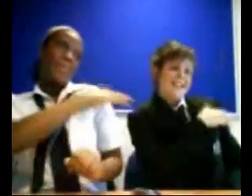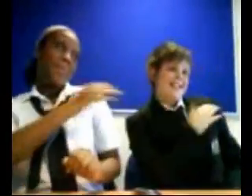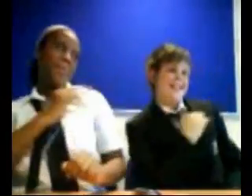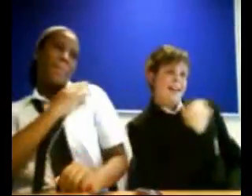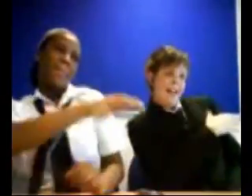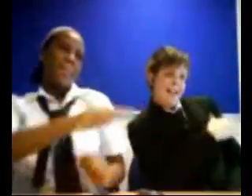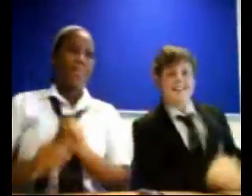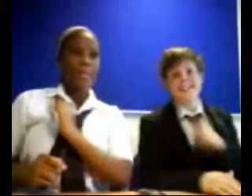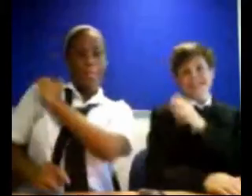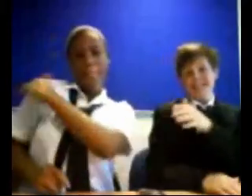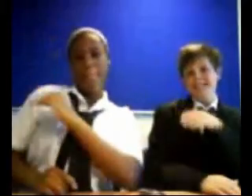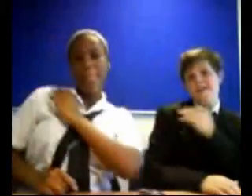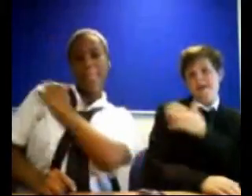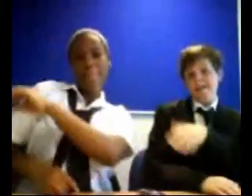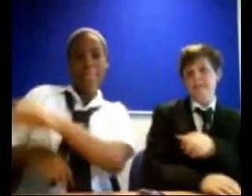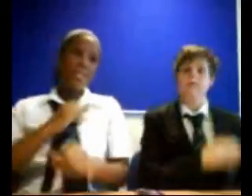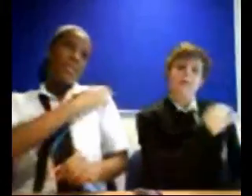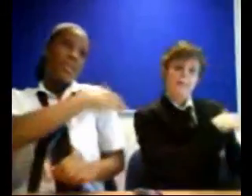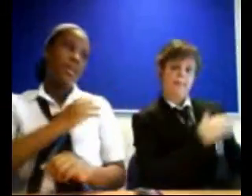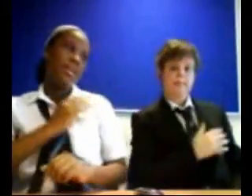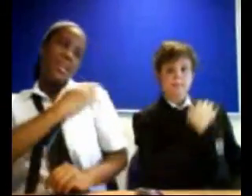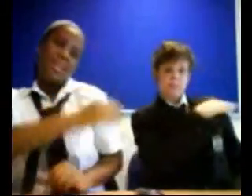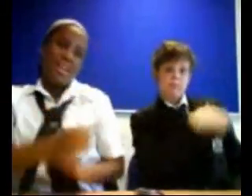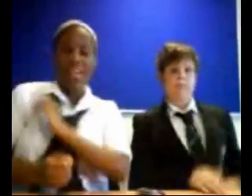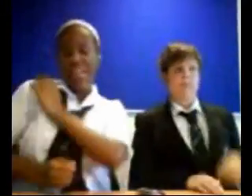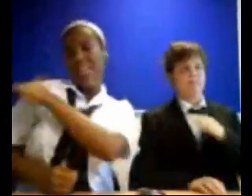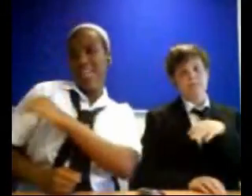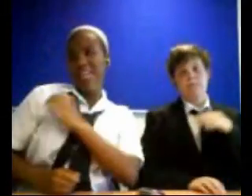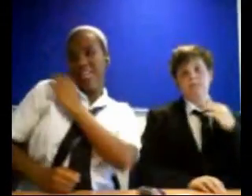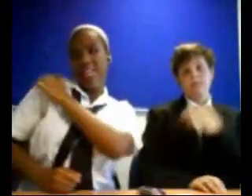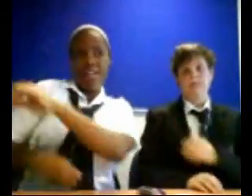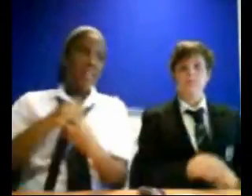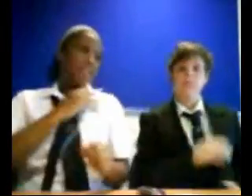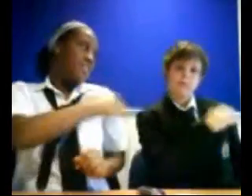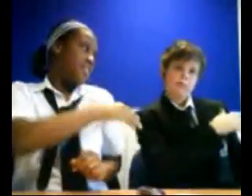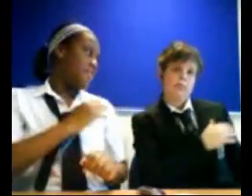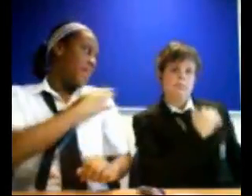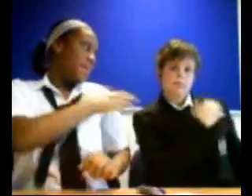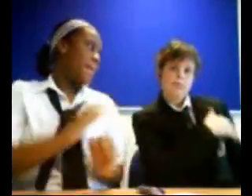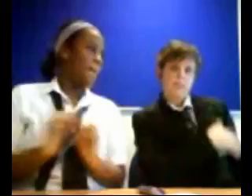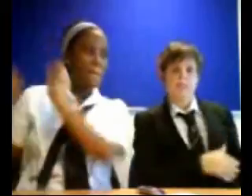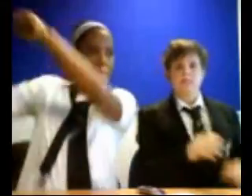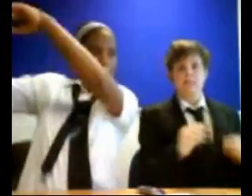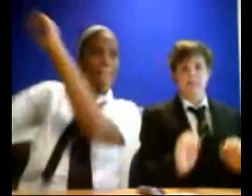Every time I close my eyes I'm dreaming, dreaming of you Of you